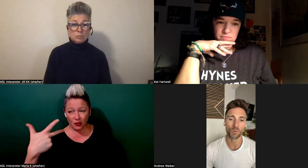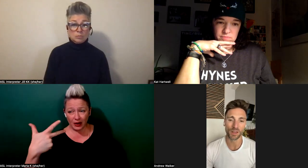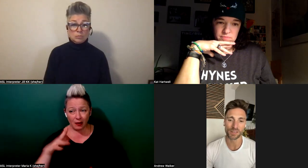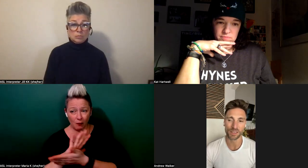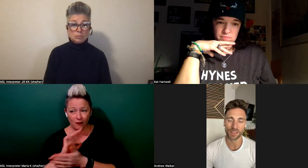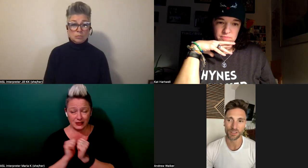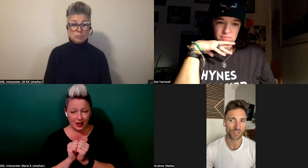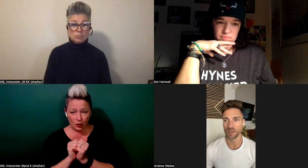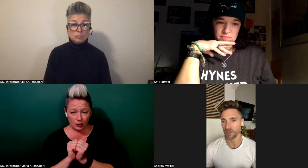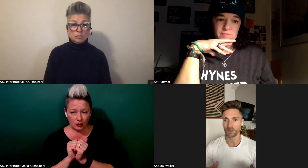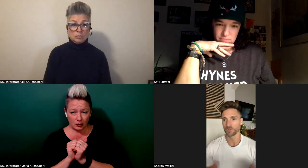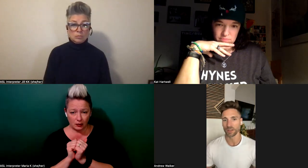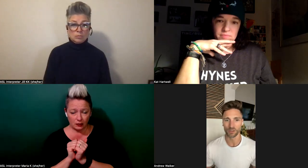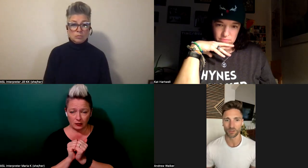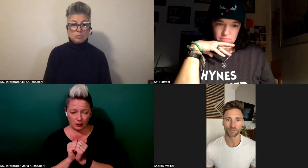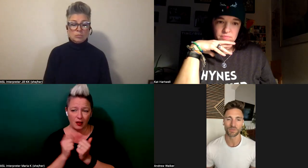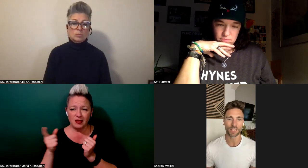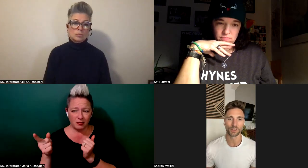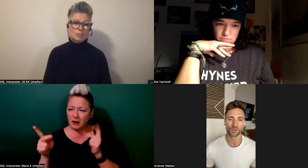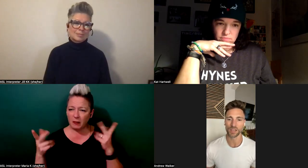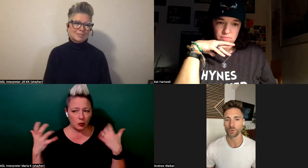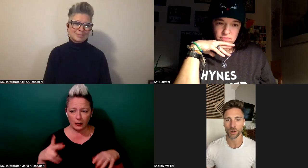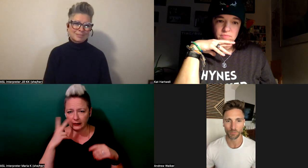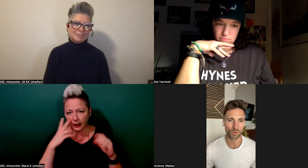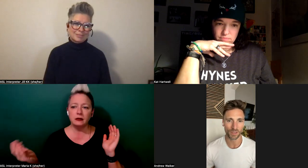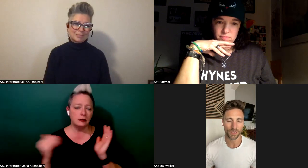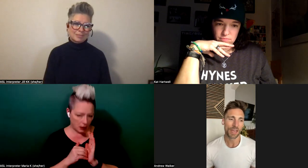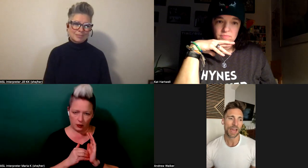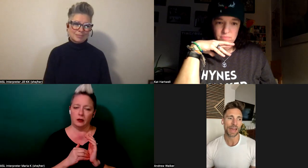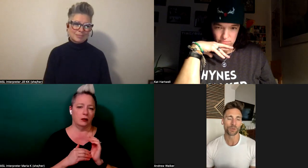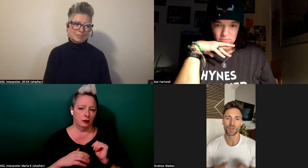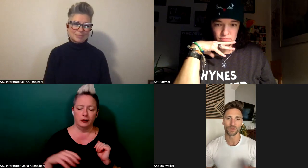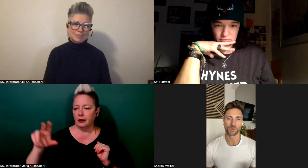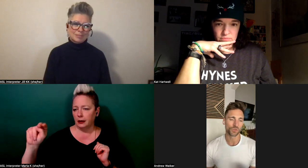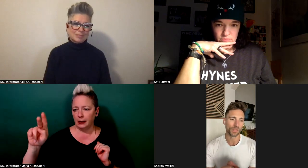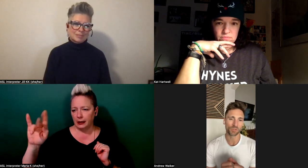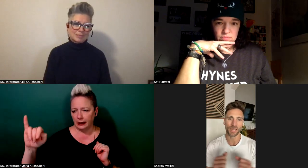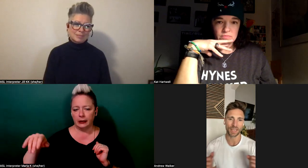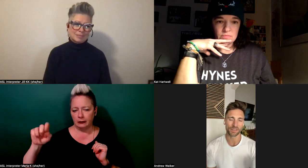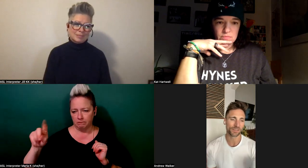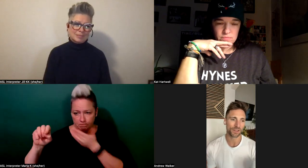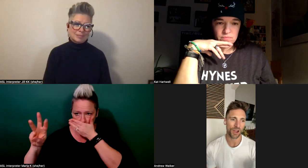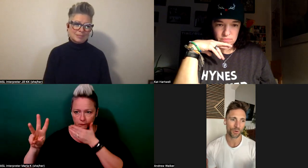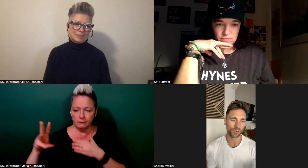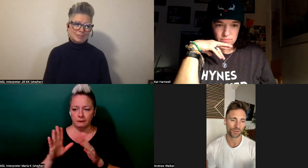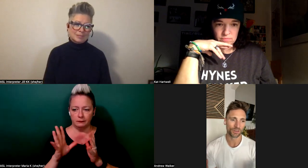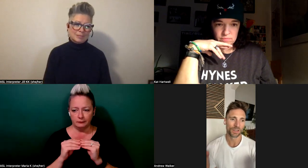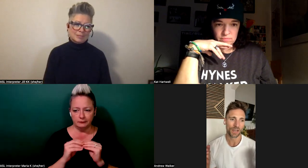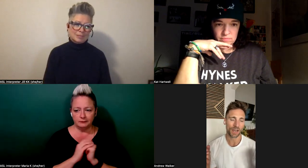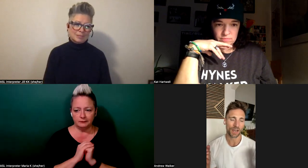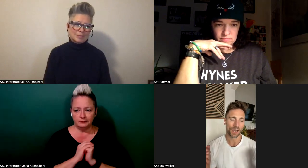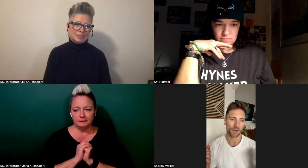thing people want to see is just another regular Nikki DeLoach, Andrew Walker movie. I think what we have to do is really play against